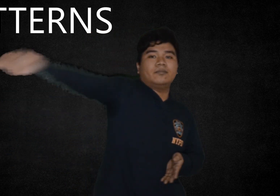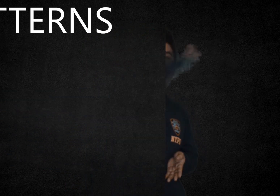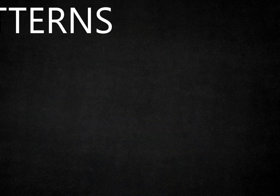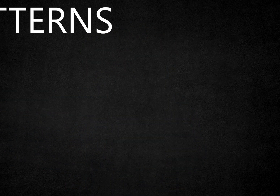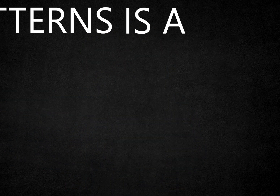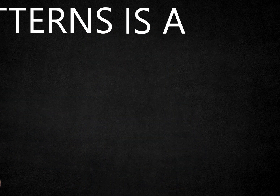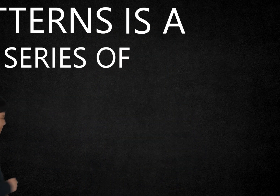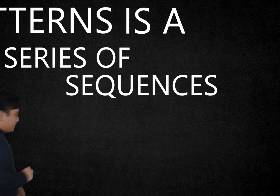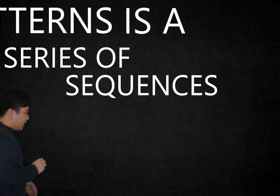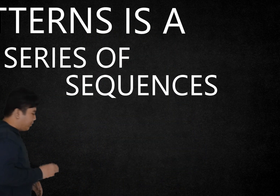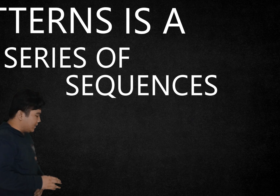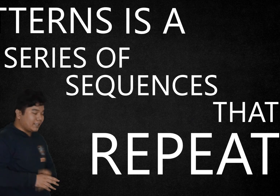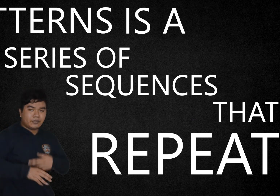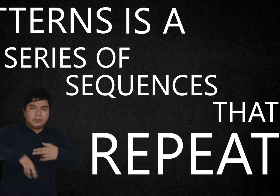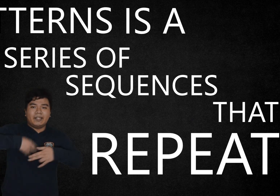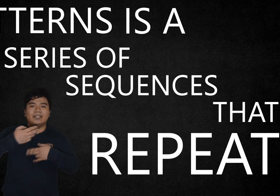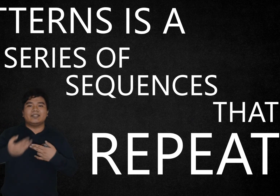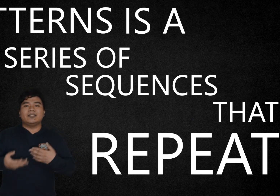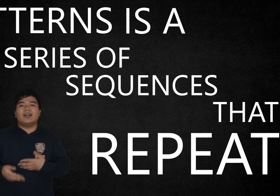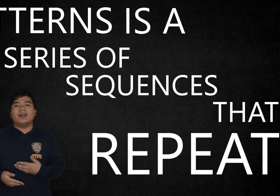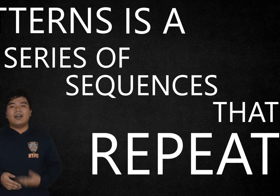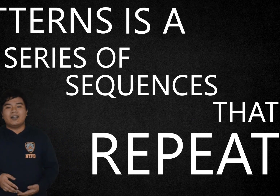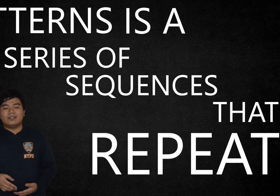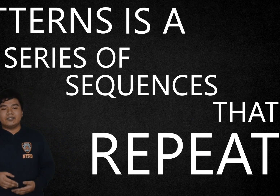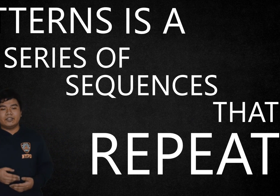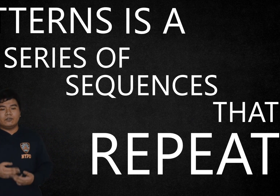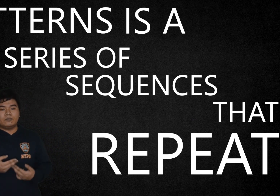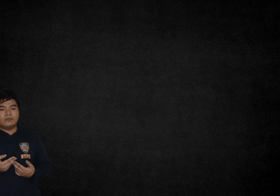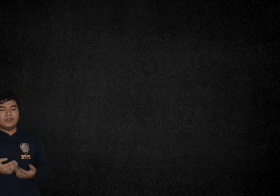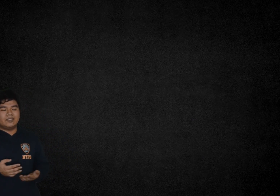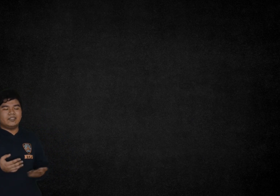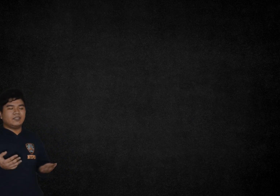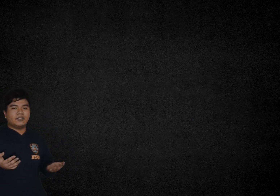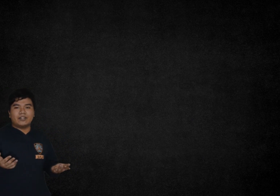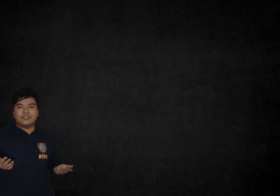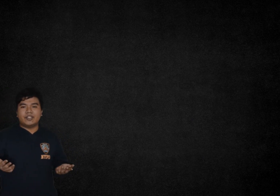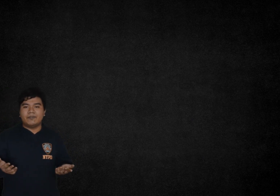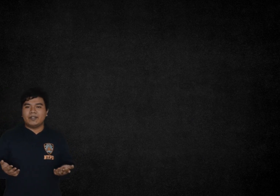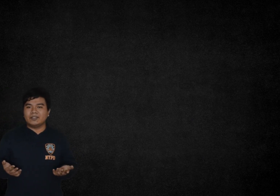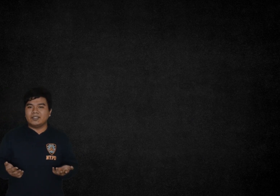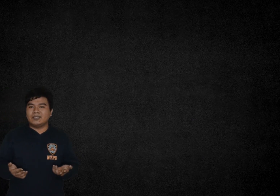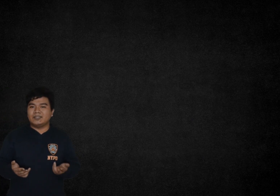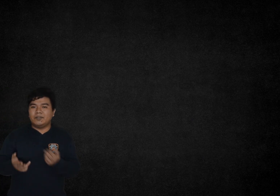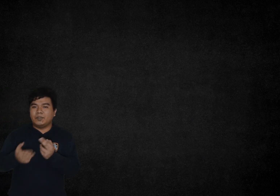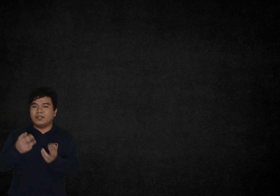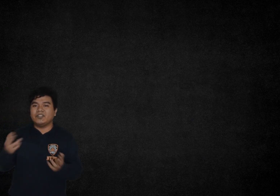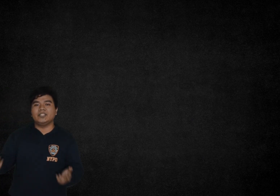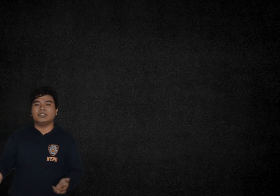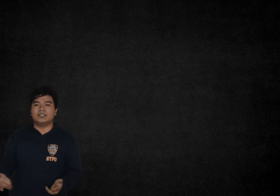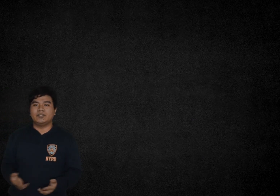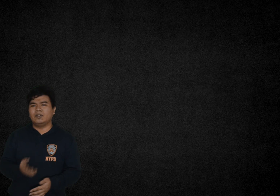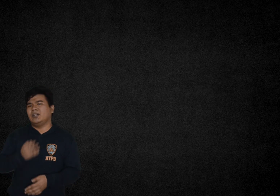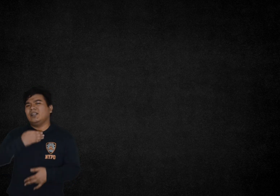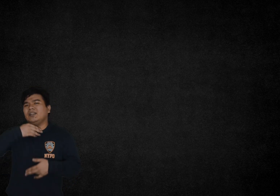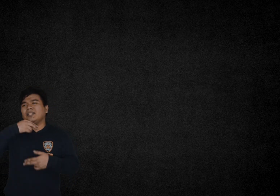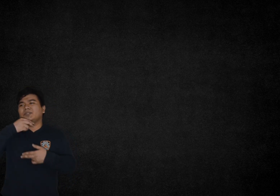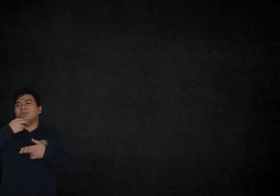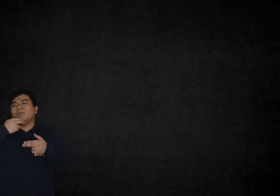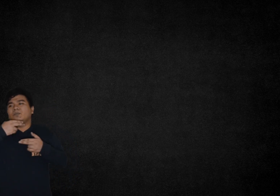Patterns are a series of sequences that repeats. So it's easy to understand because it's simple definition. So let's